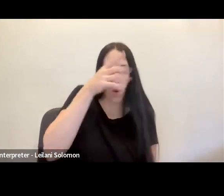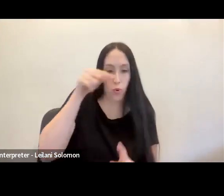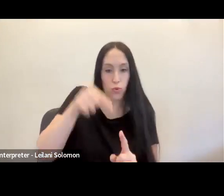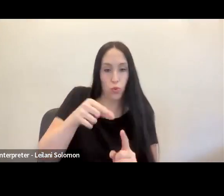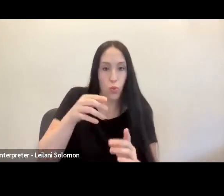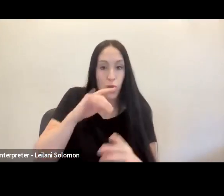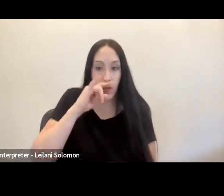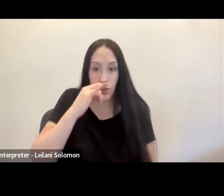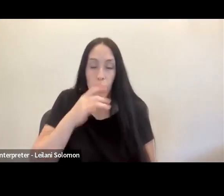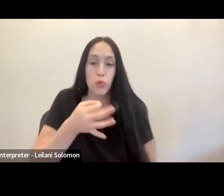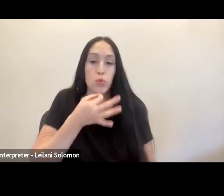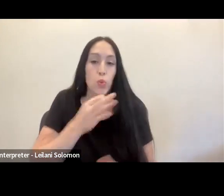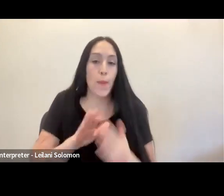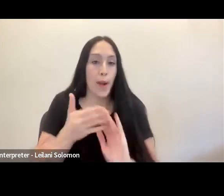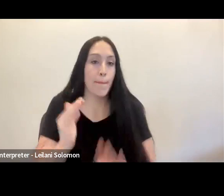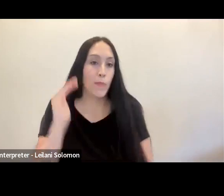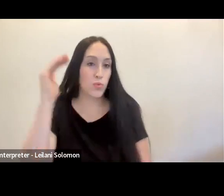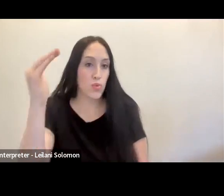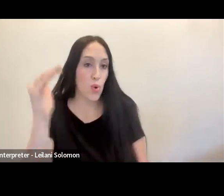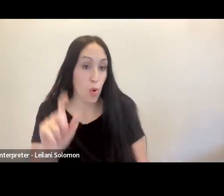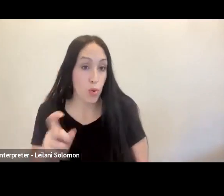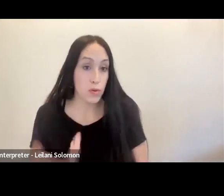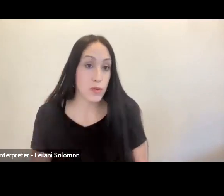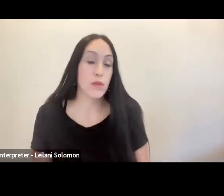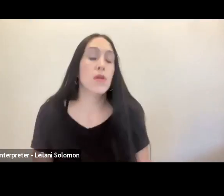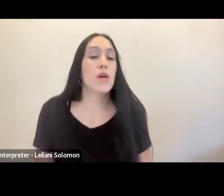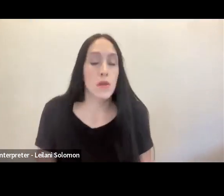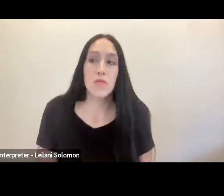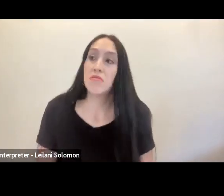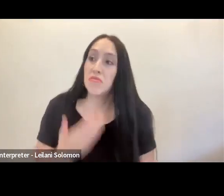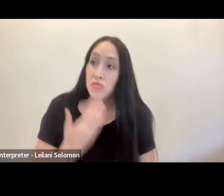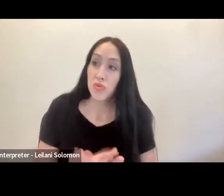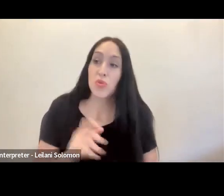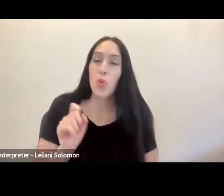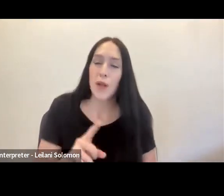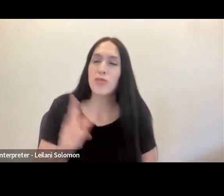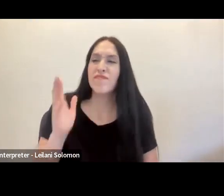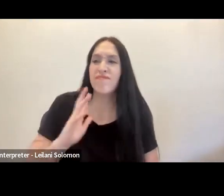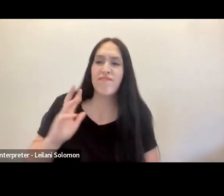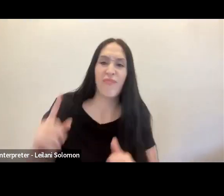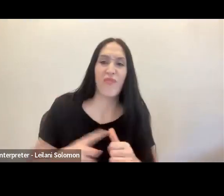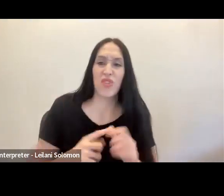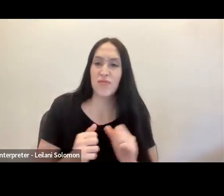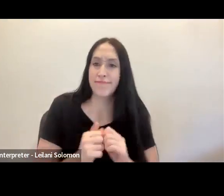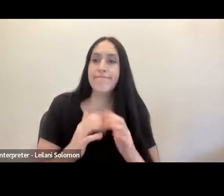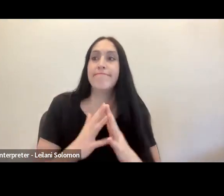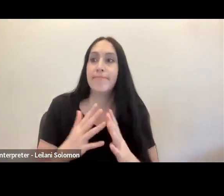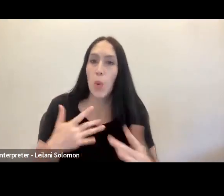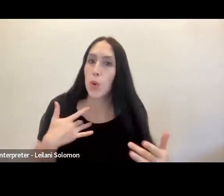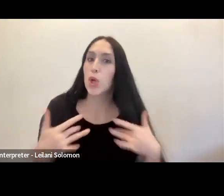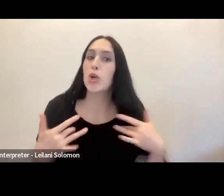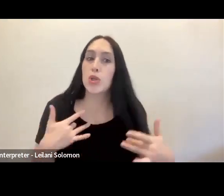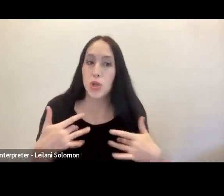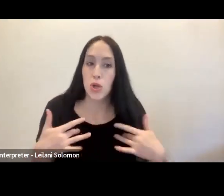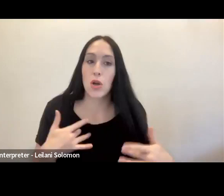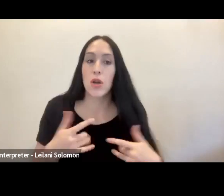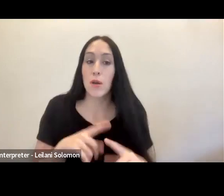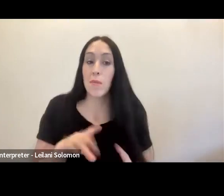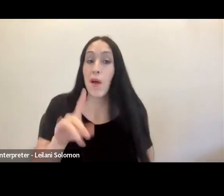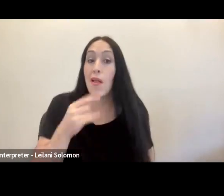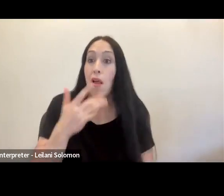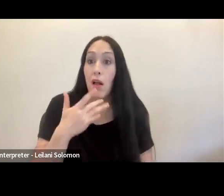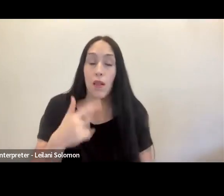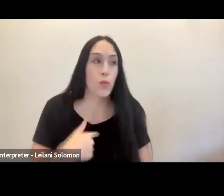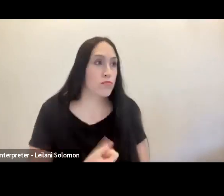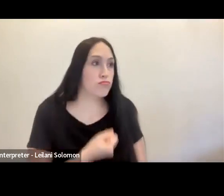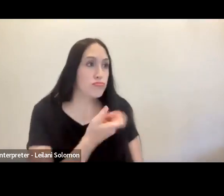question. So there was concern, I think, when able accounts first launched, and luckily the Treasury heard our